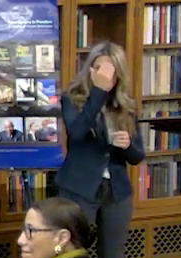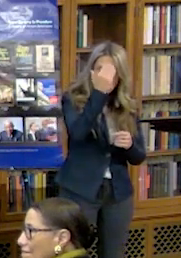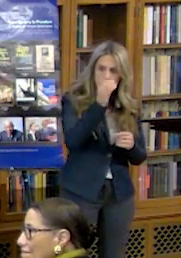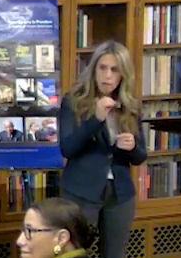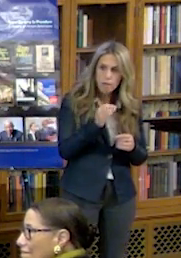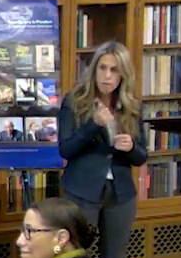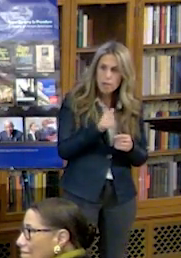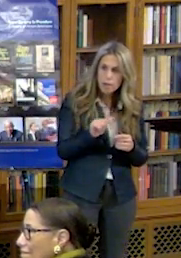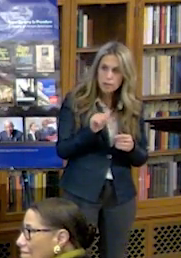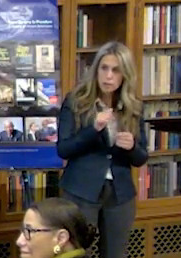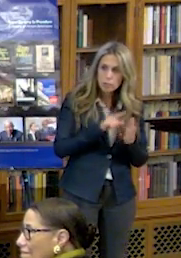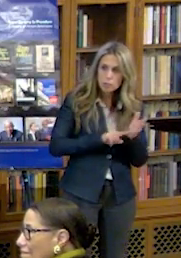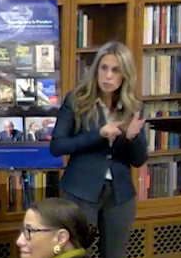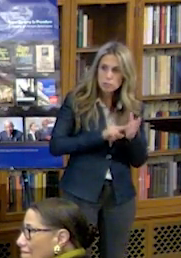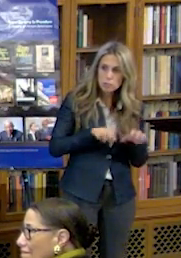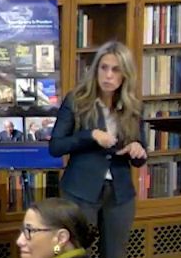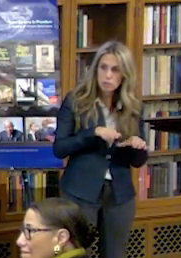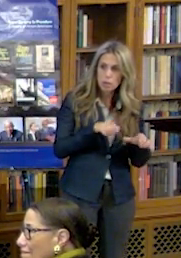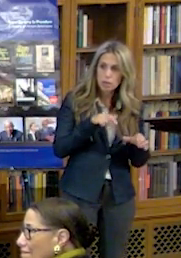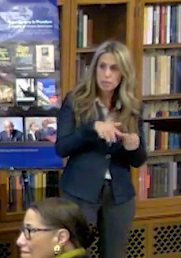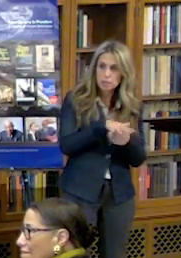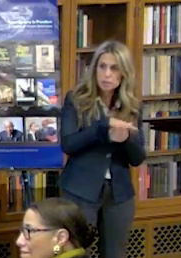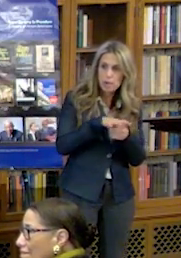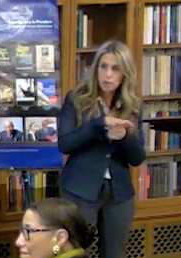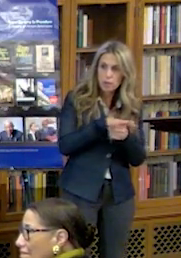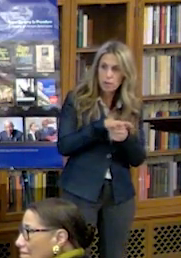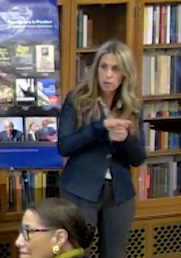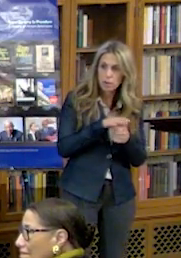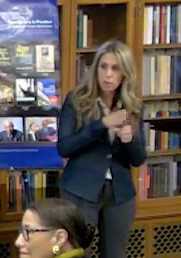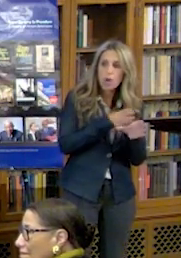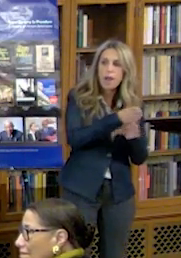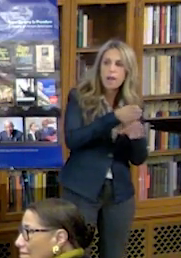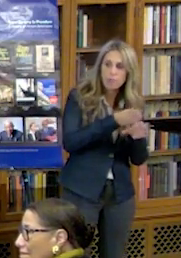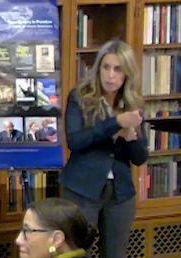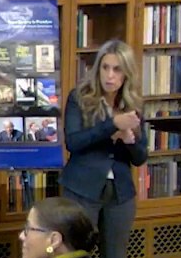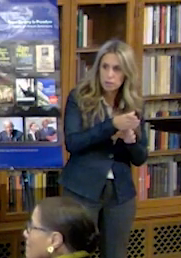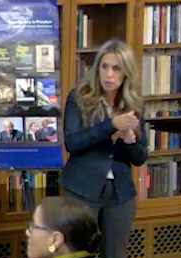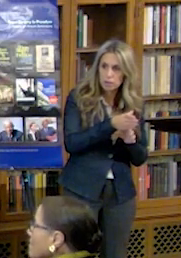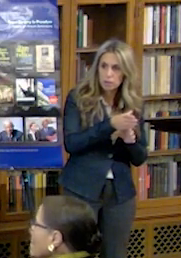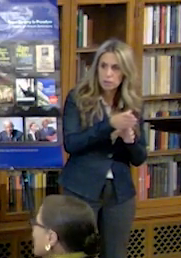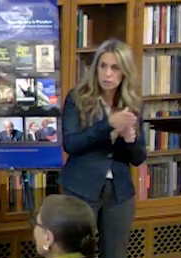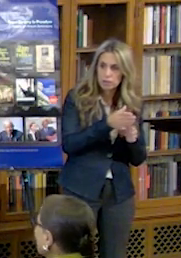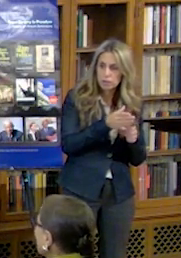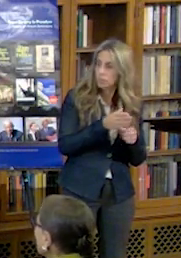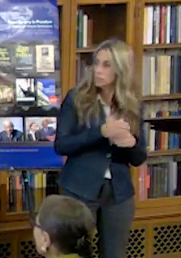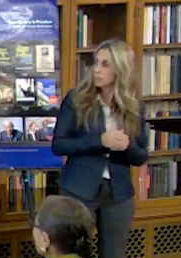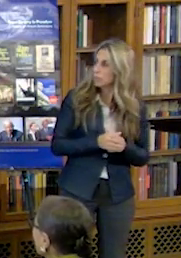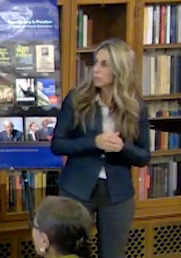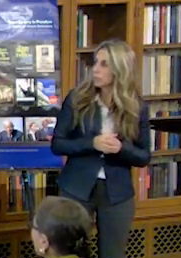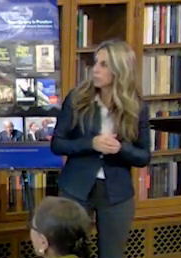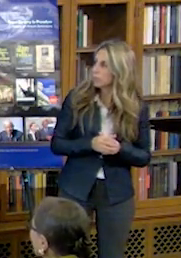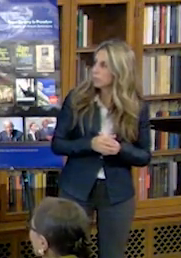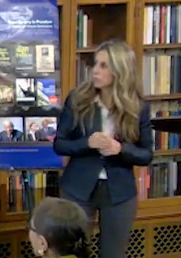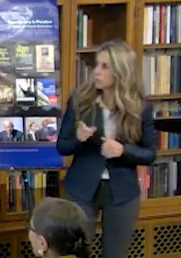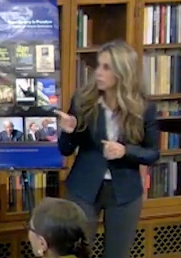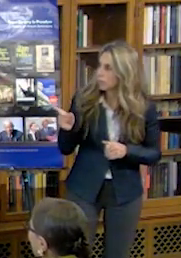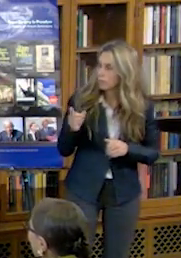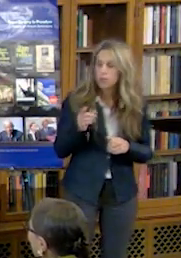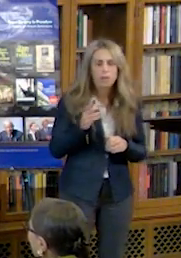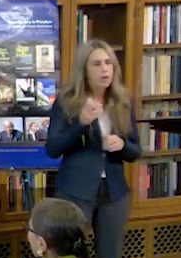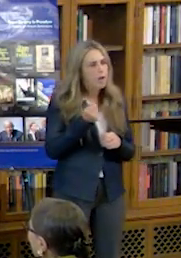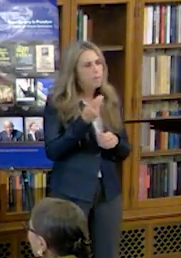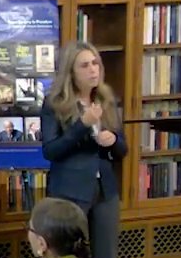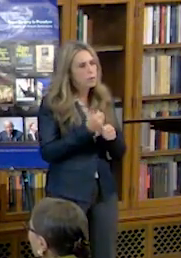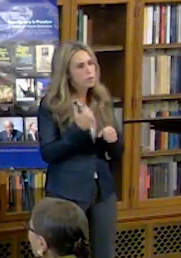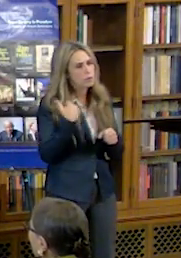any research being done in this area or areas adjacent to that there was some work done a few